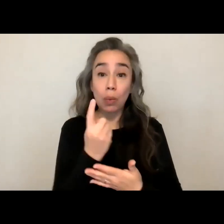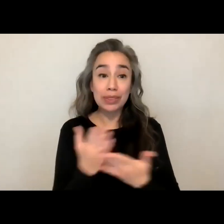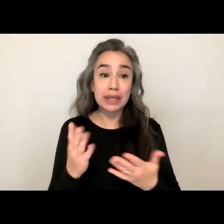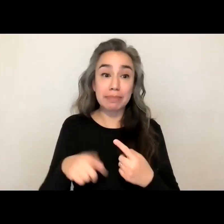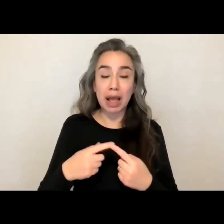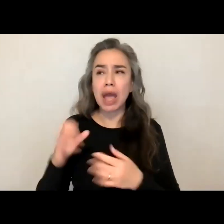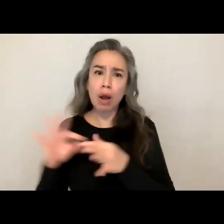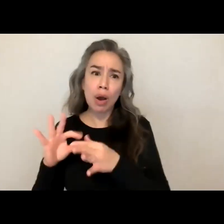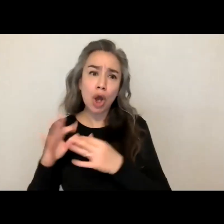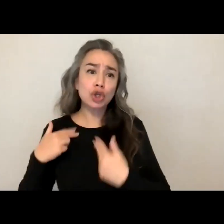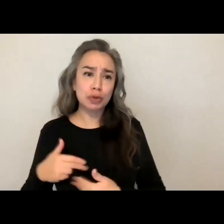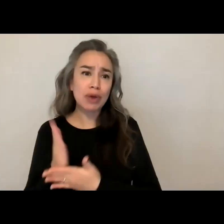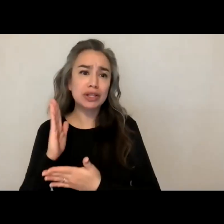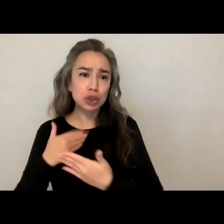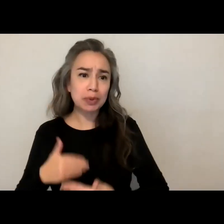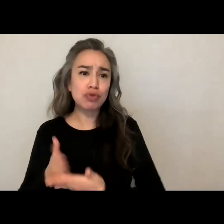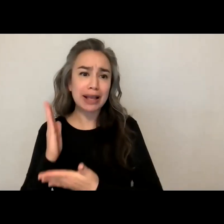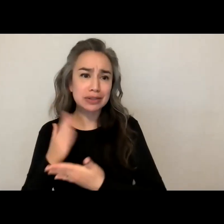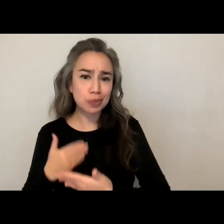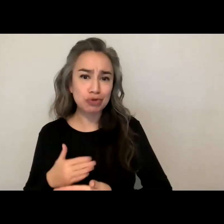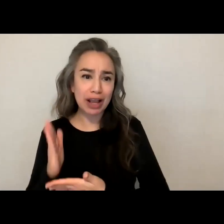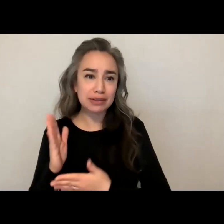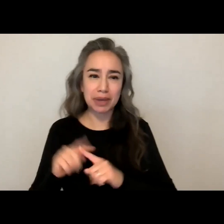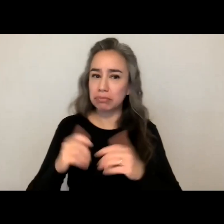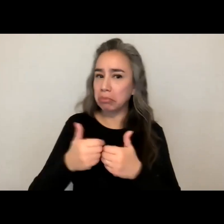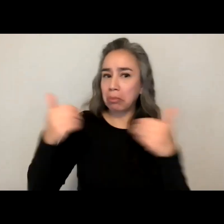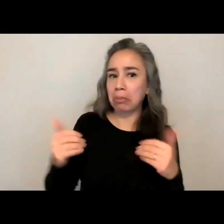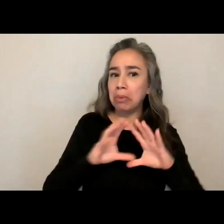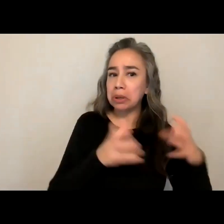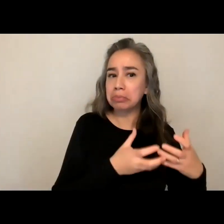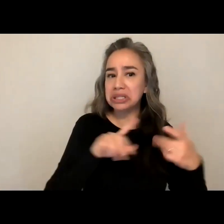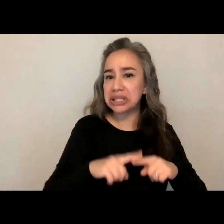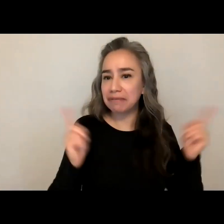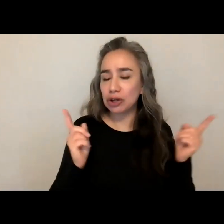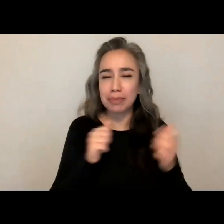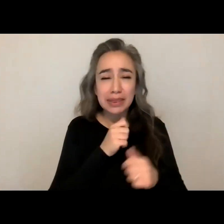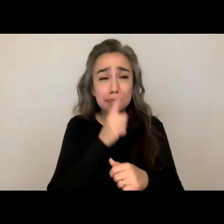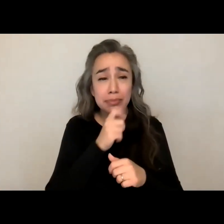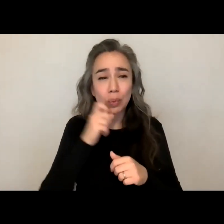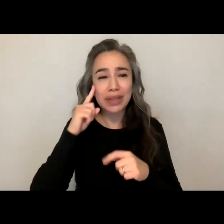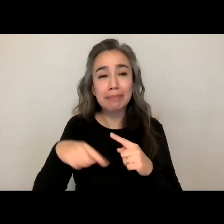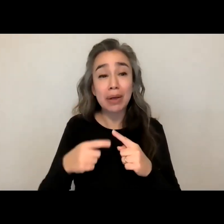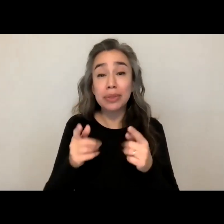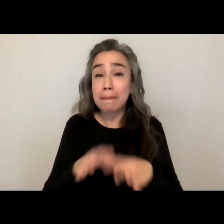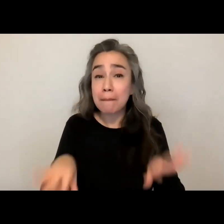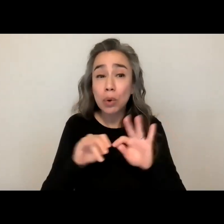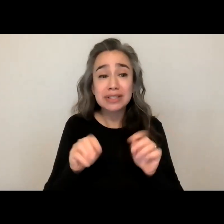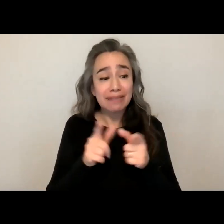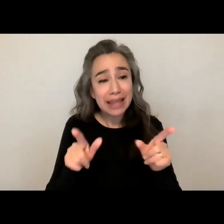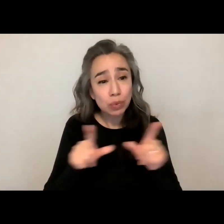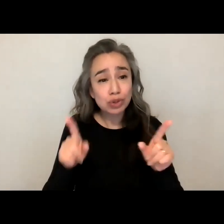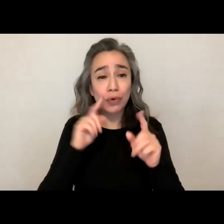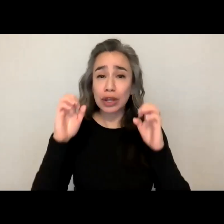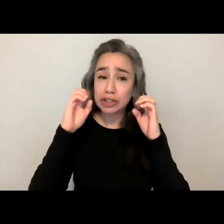hand, and then with the other hand, they undermine that one thing because they don't understand language. They don't understand the importance of language for education,